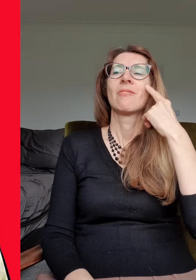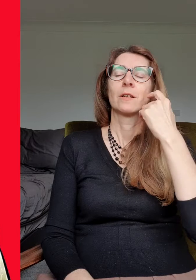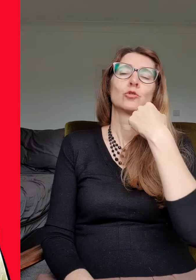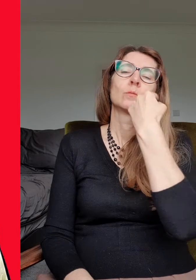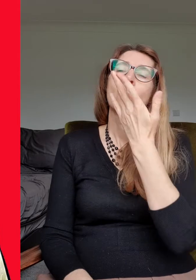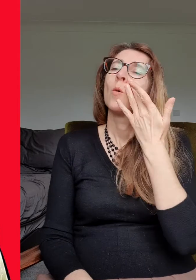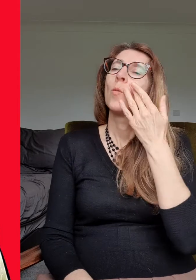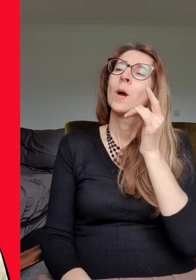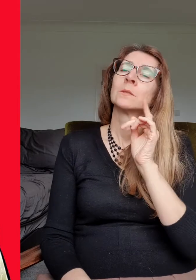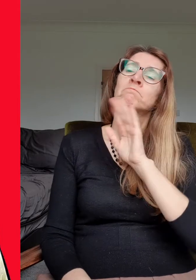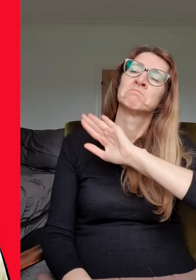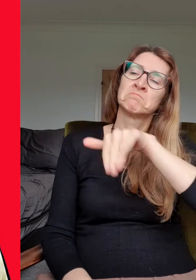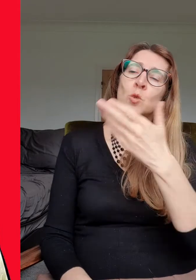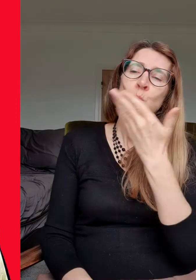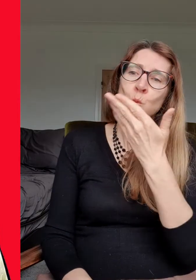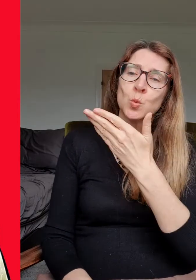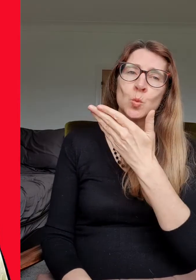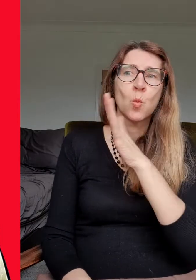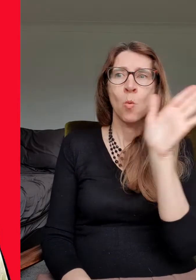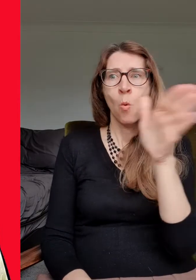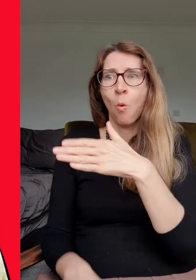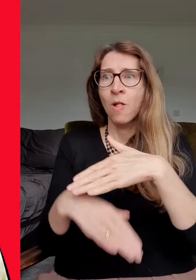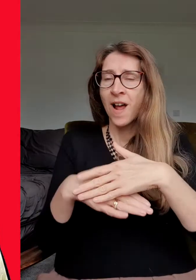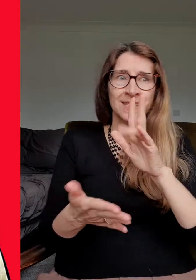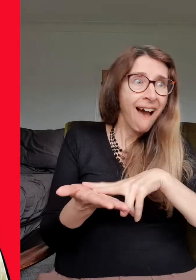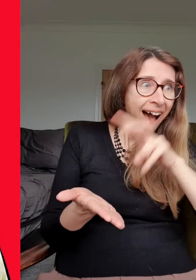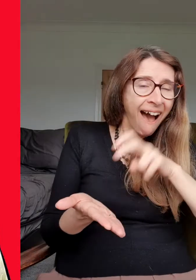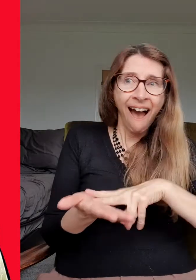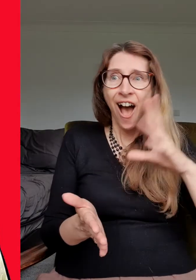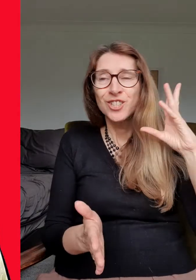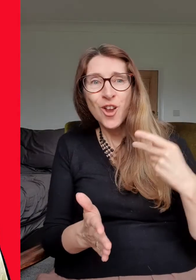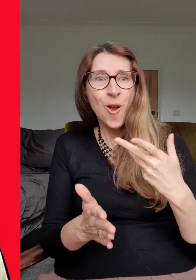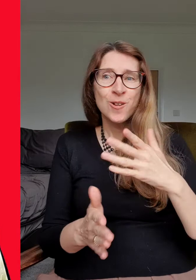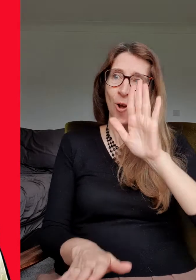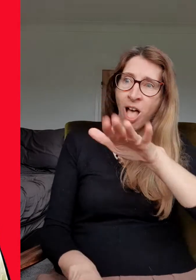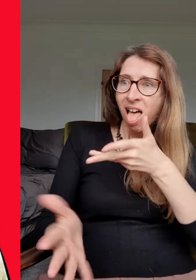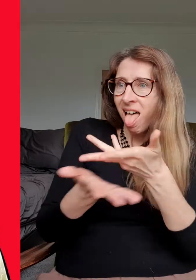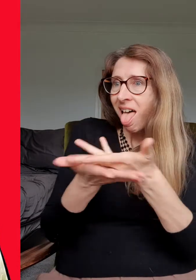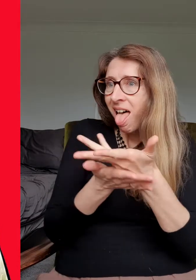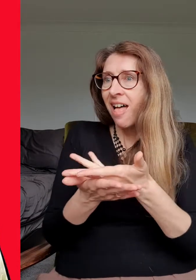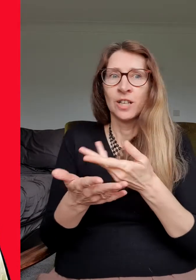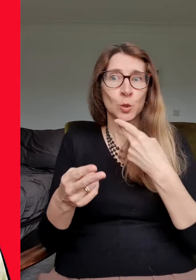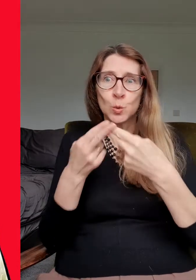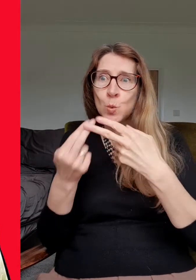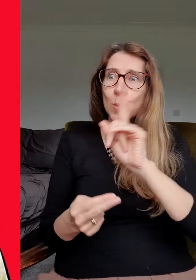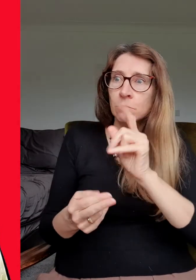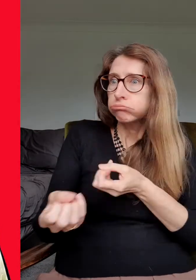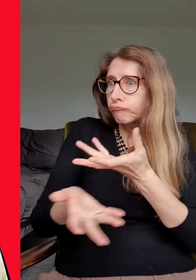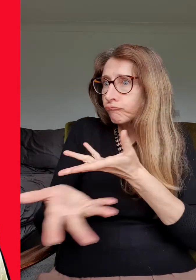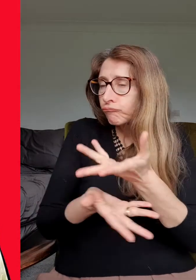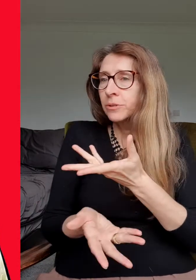school tomorrow, your friends will be delighted to see you. They'll want to hear all your news and play with